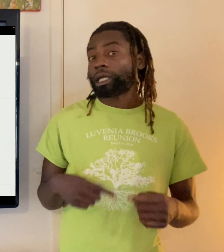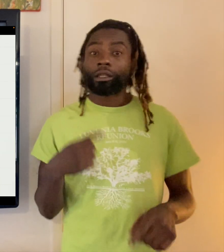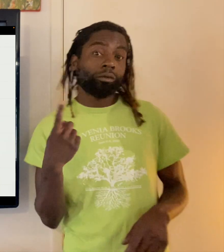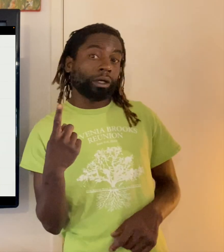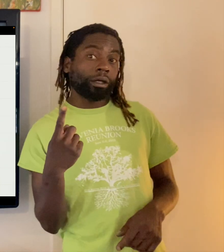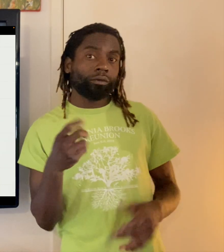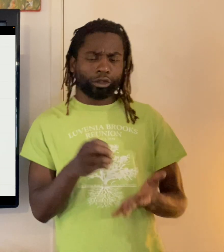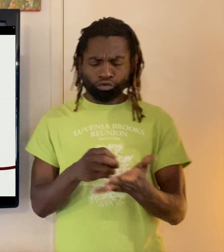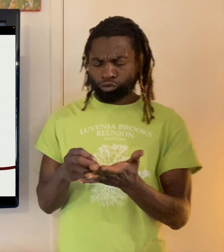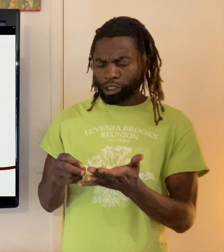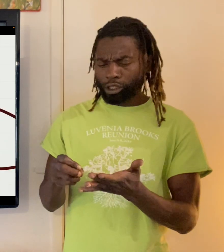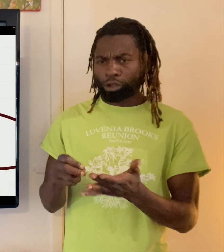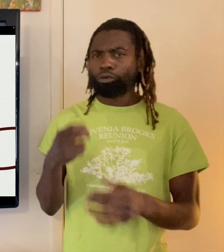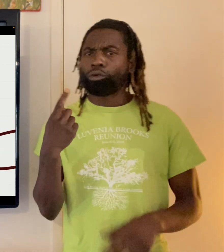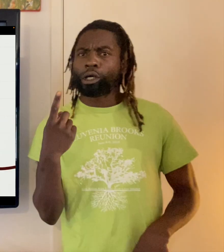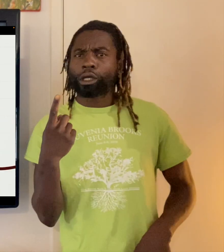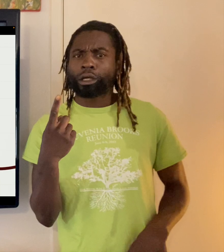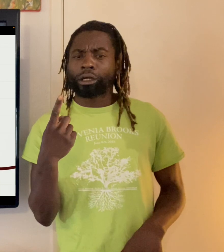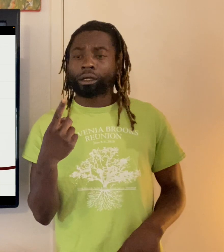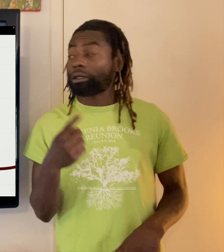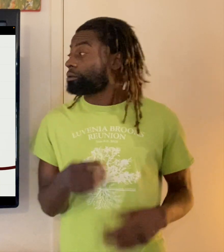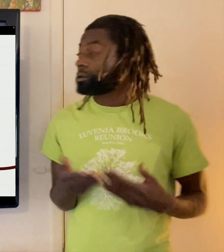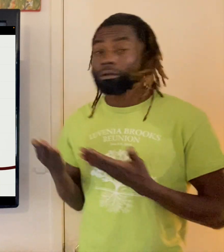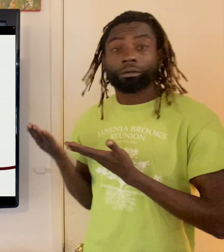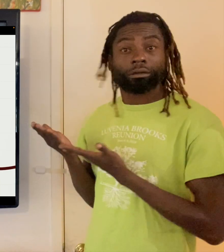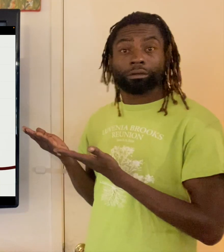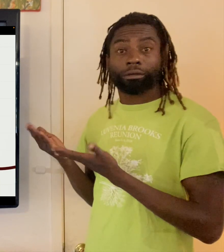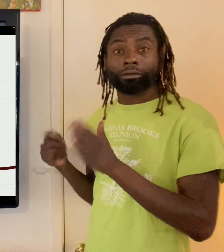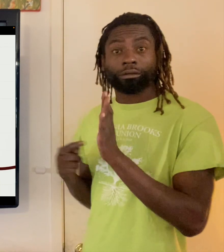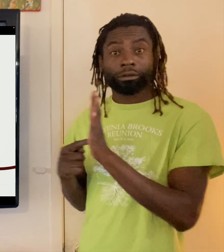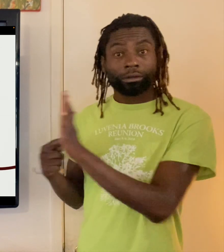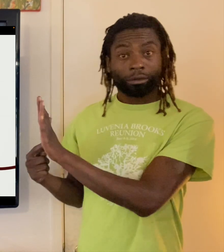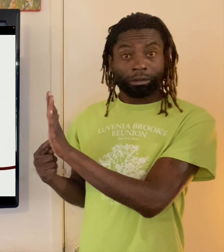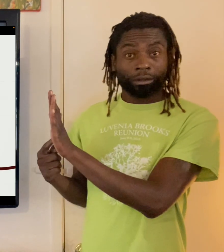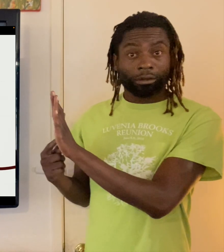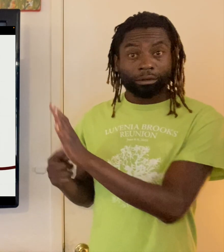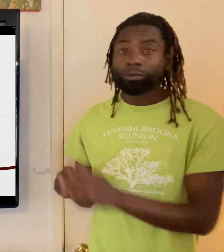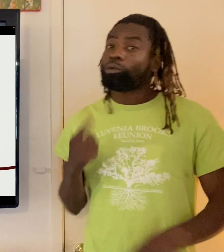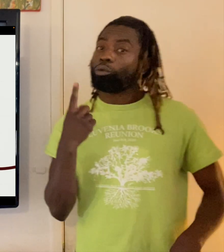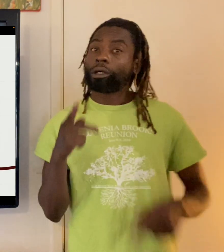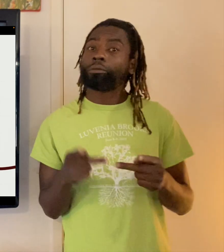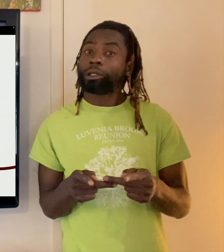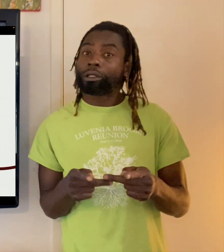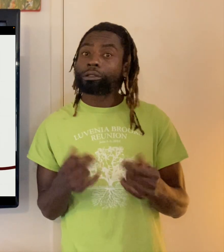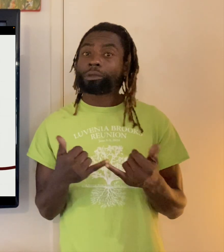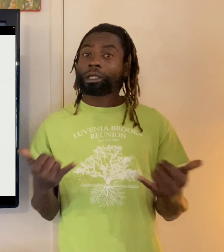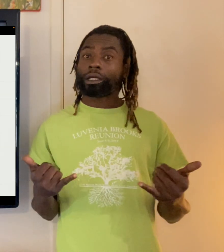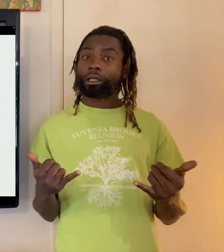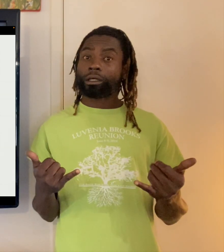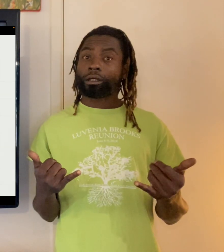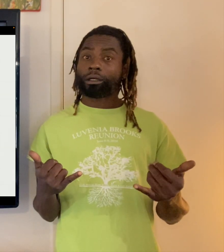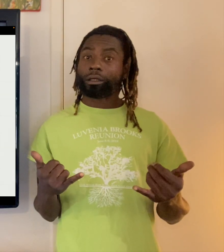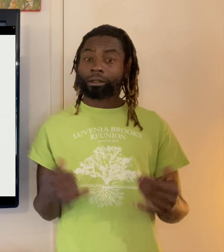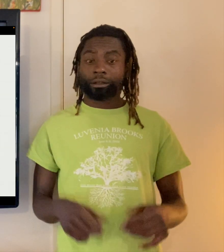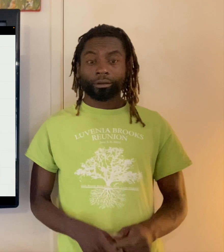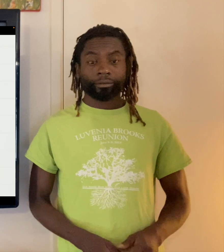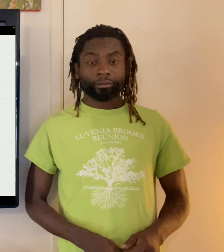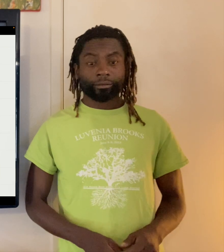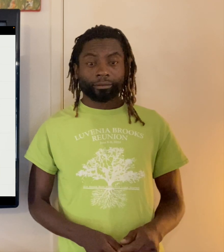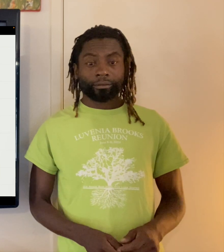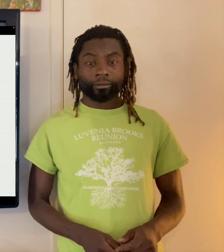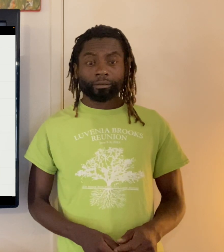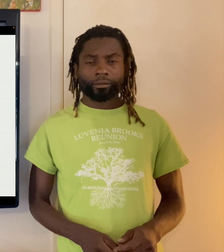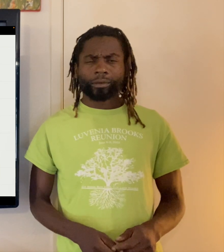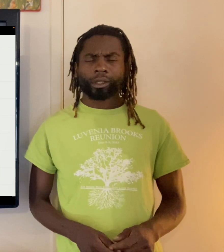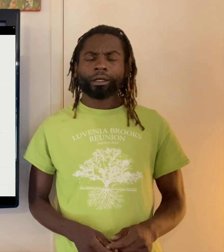We can write the 1. And there is actually 1 plate of spaghetti. See? 1.